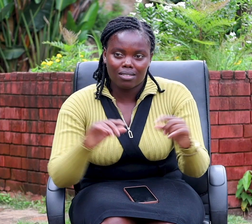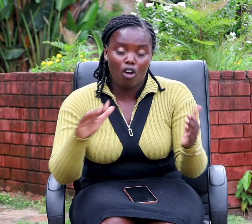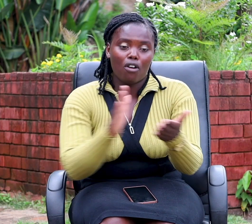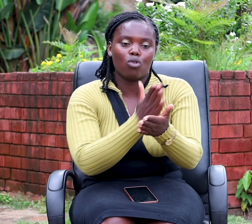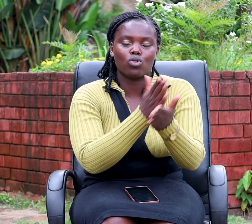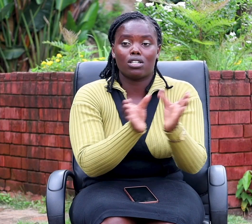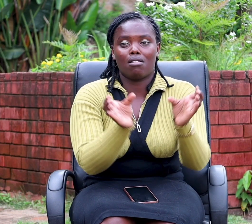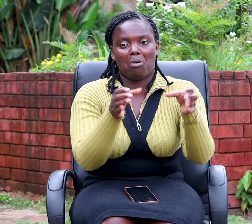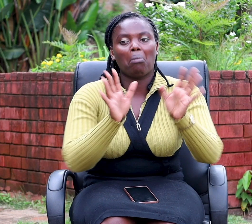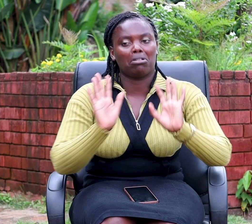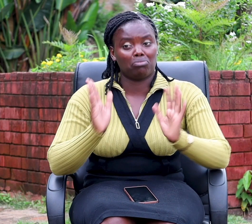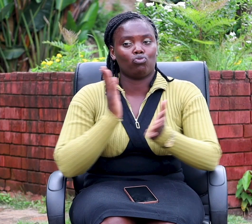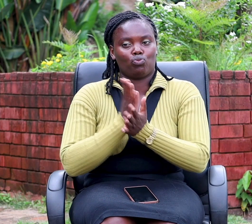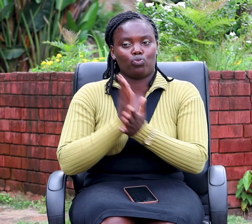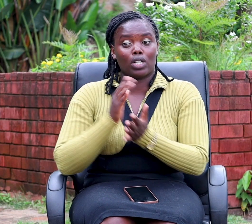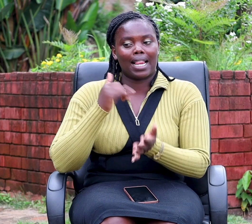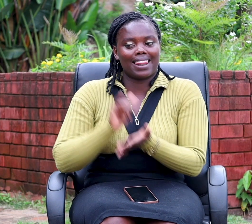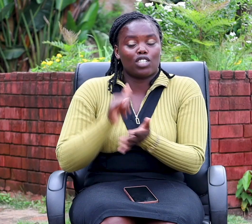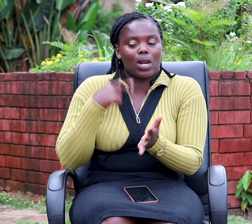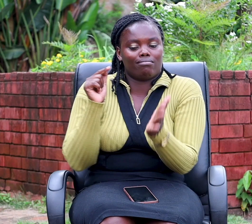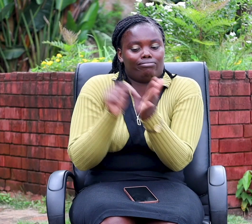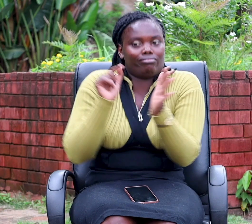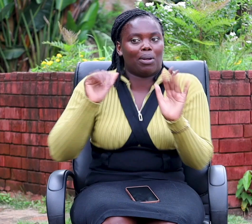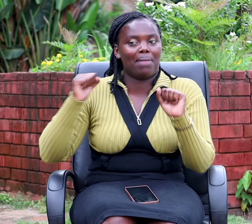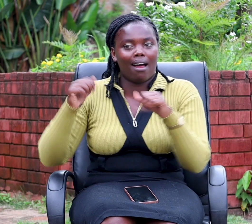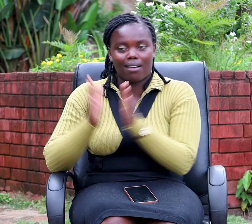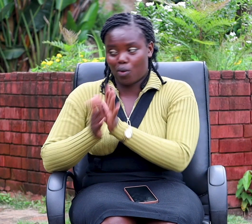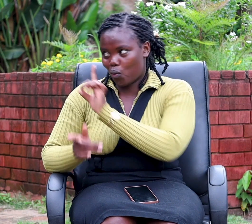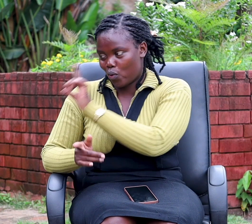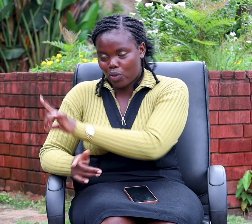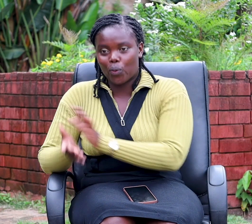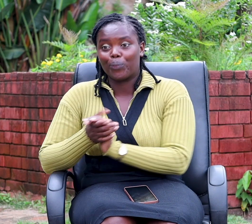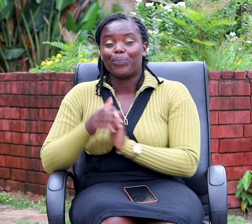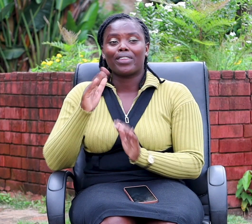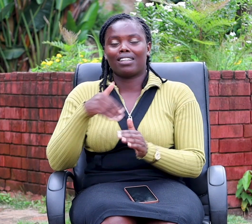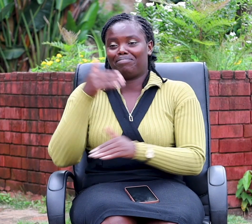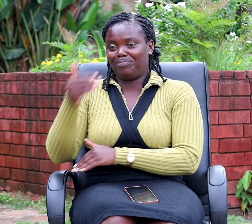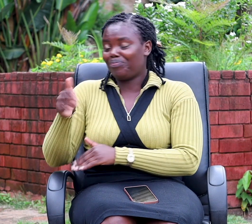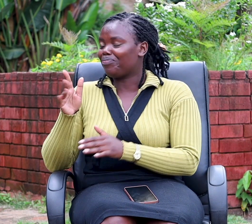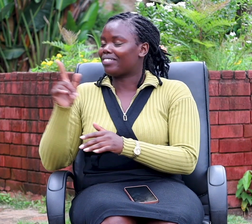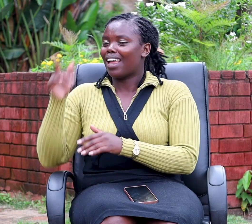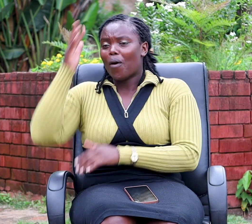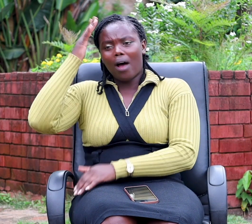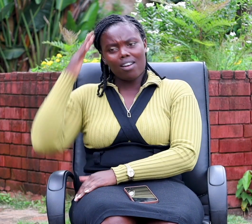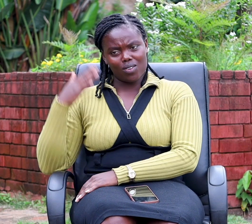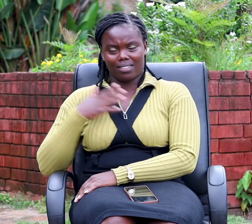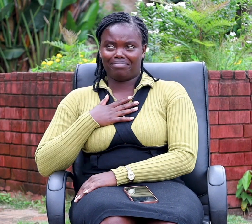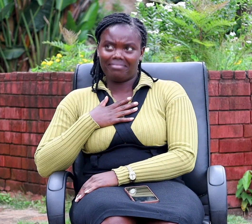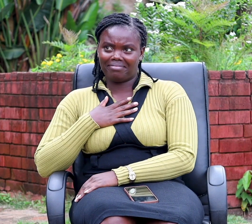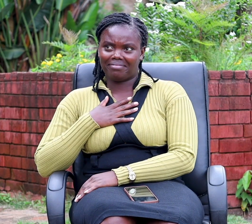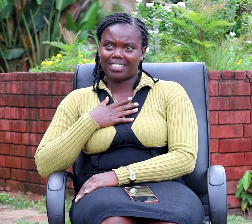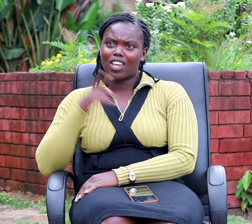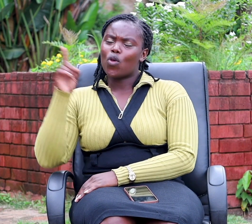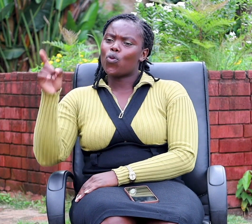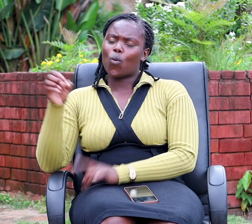very important to be sharing the messages. Yeah, that is a good point that I really agree with you.